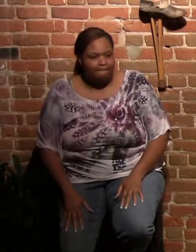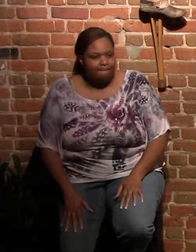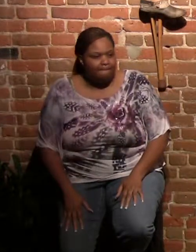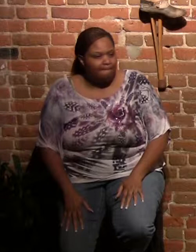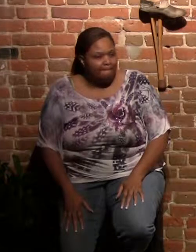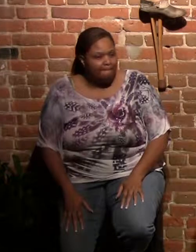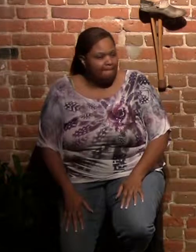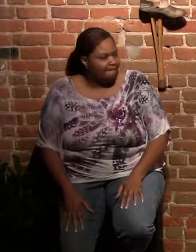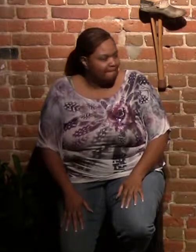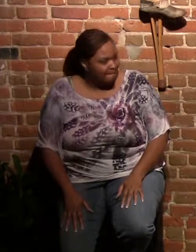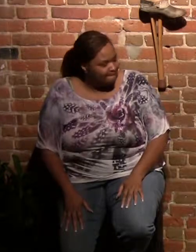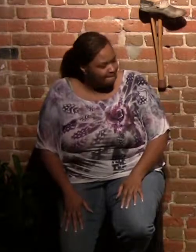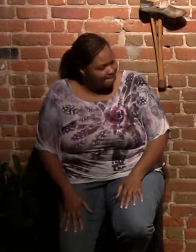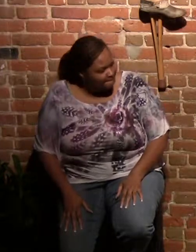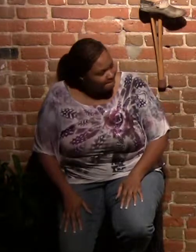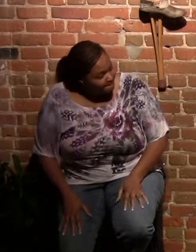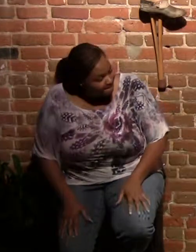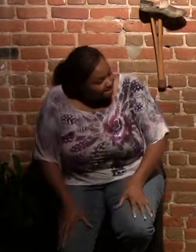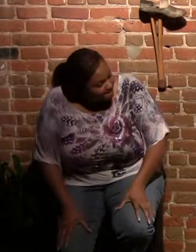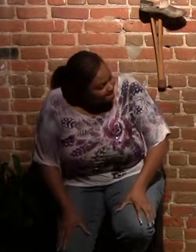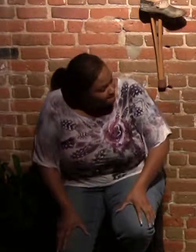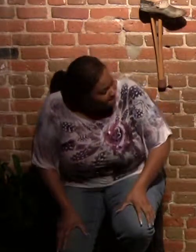T-shirt.